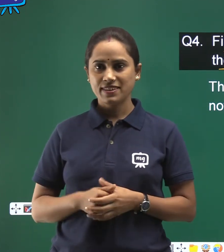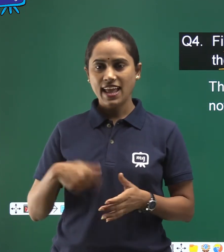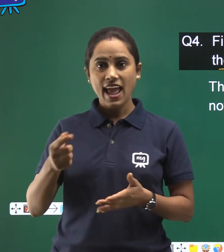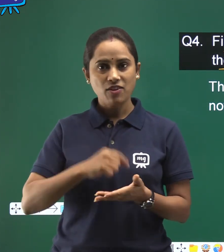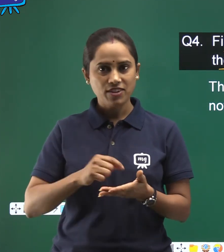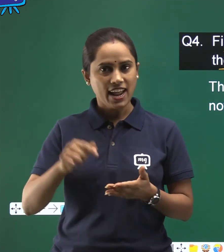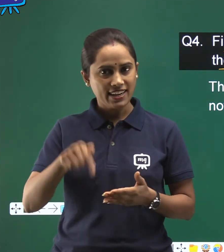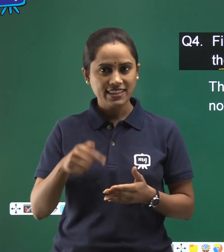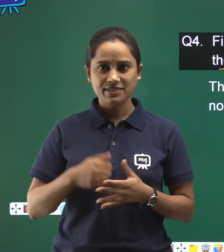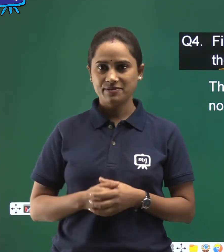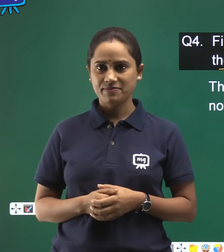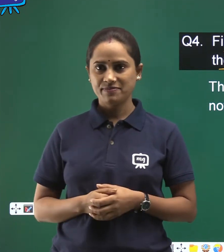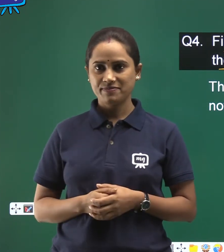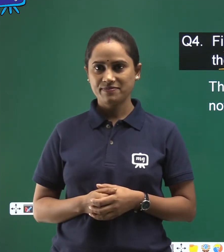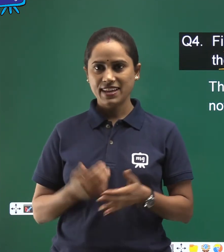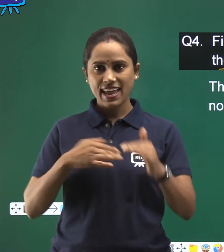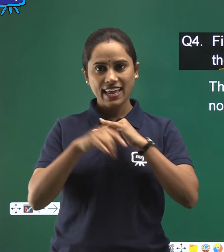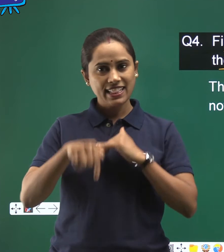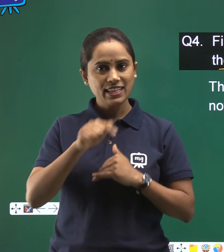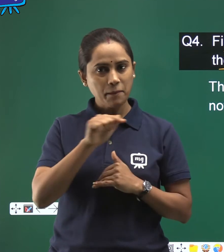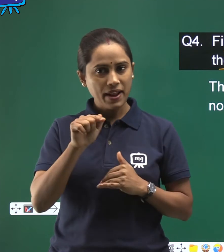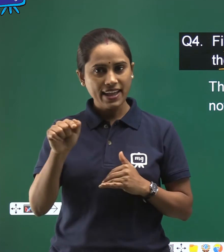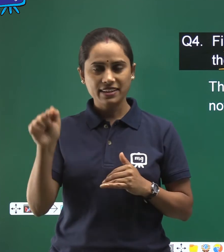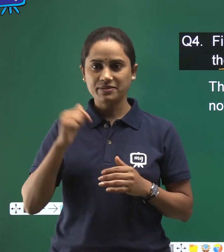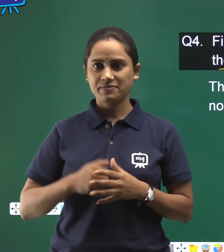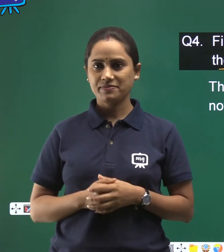will write it in this blank.